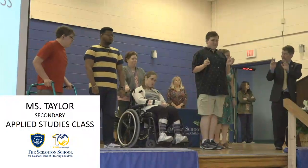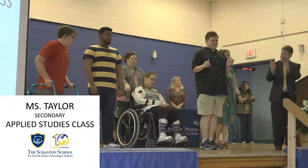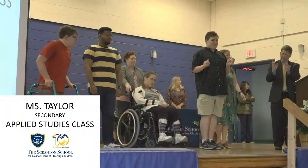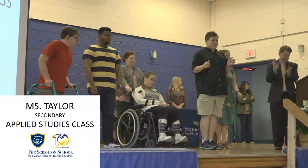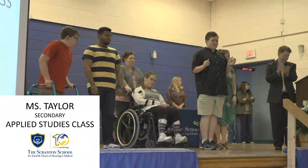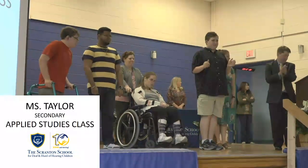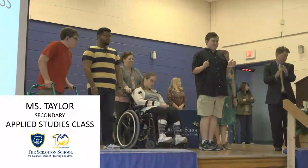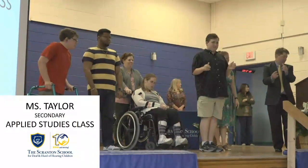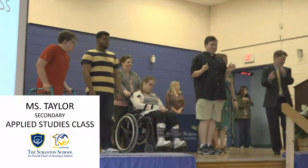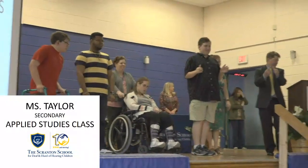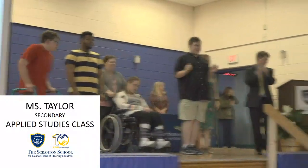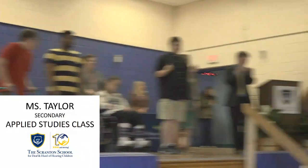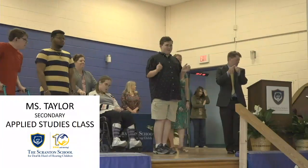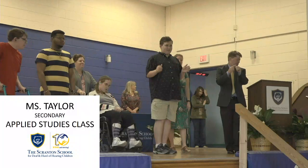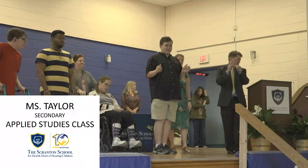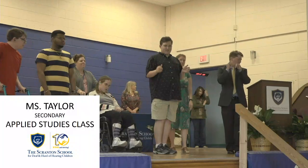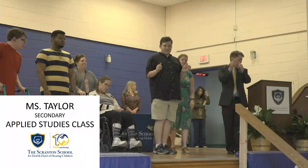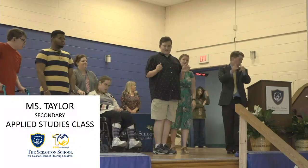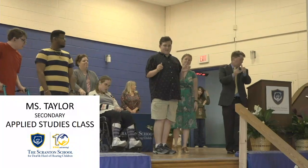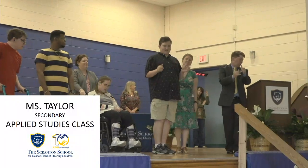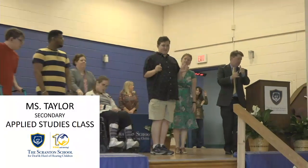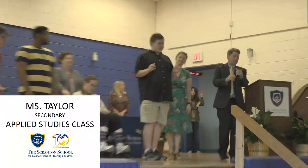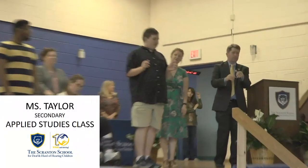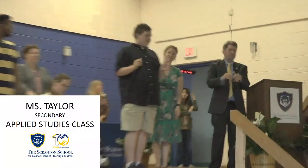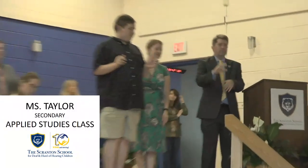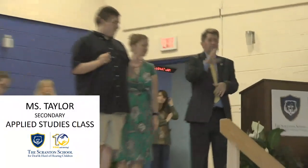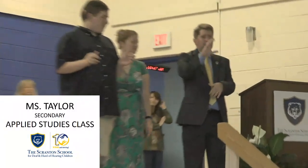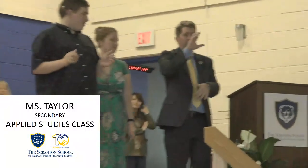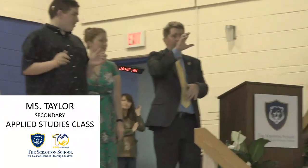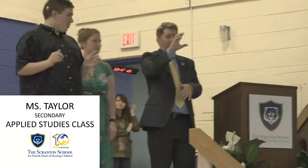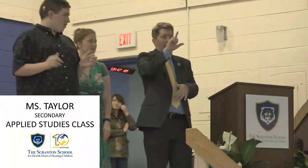All right, are we ready? So the first award